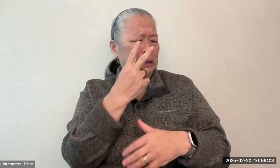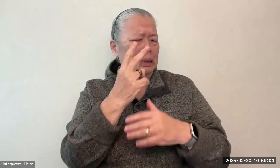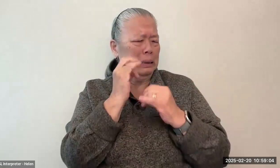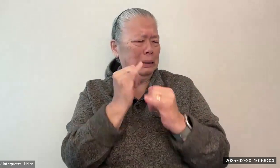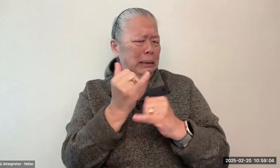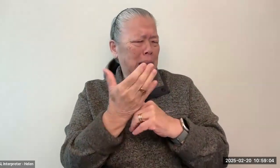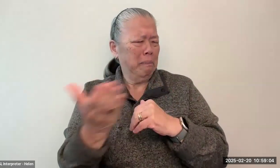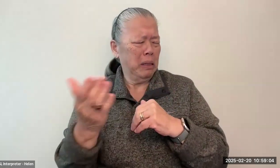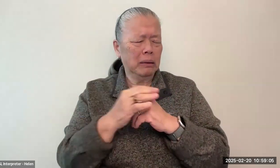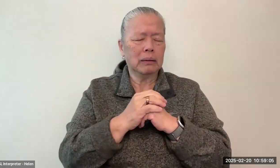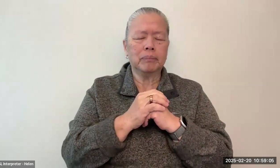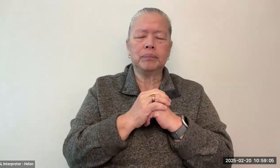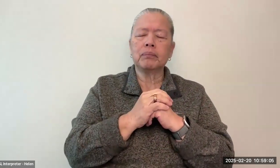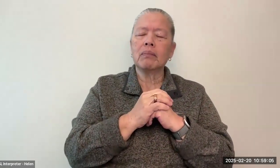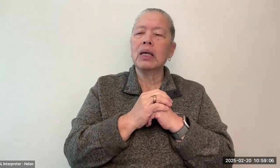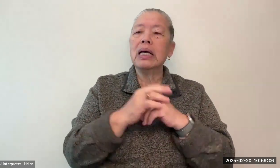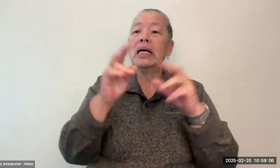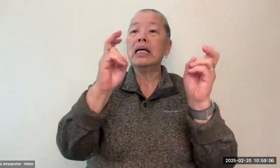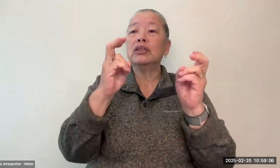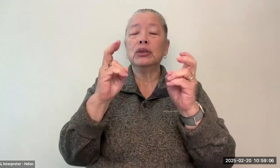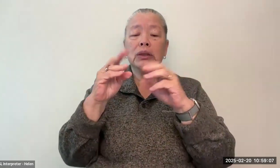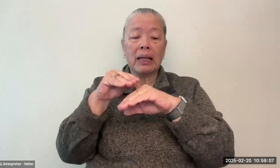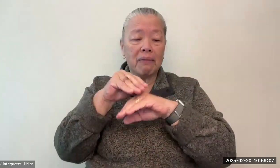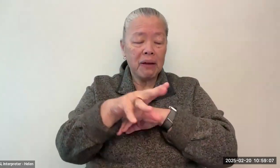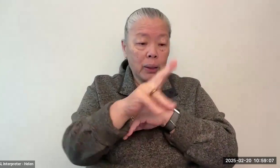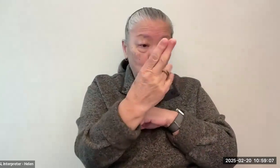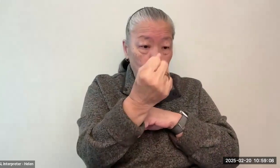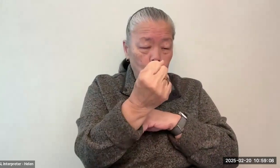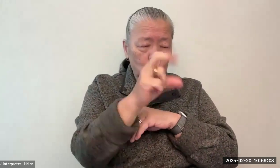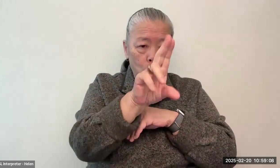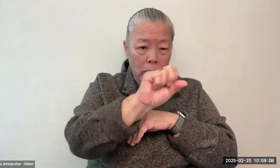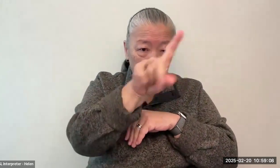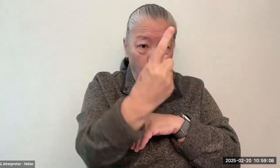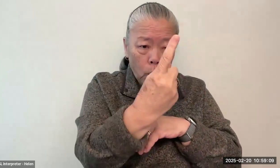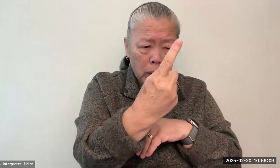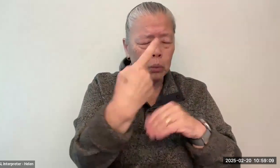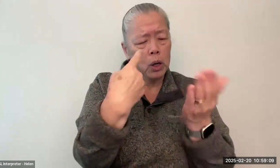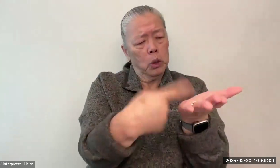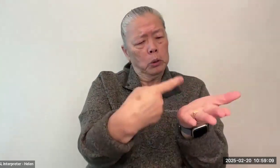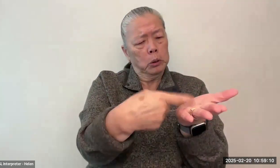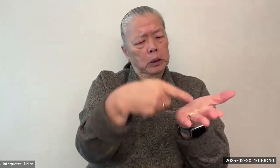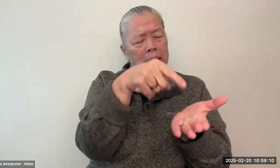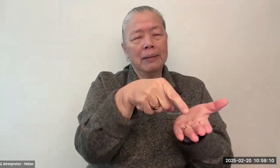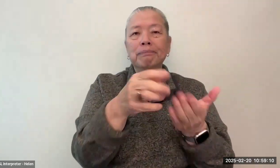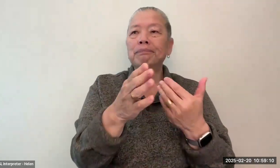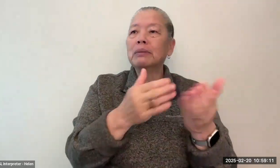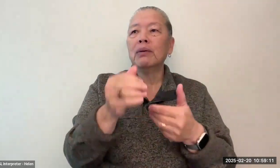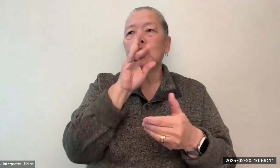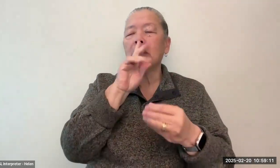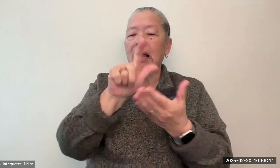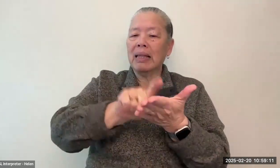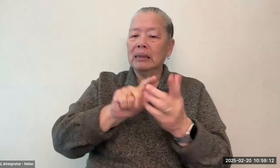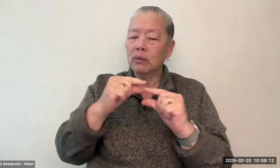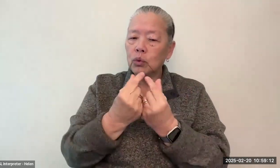that affect only the United States are on the floor, whether that's a legislative group or a